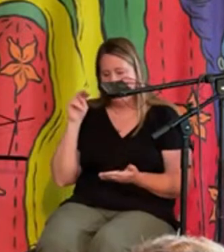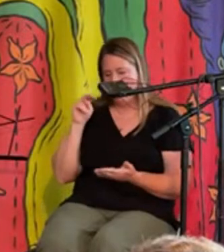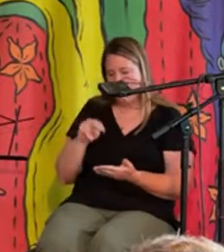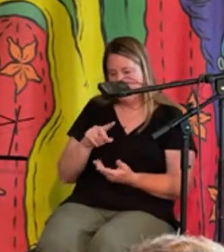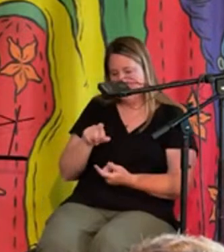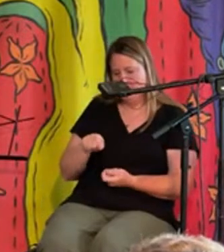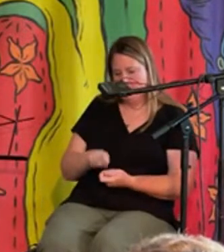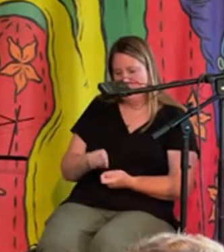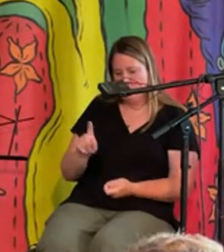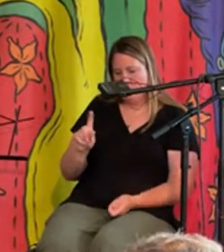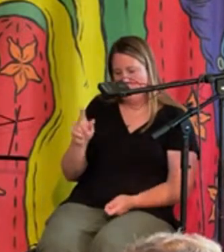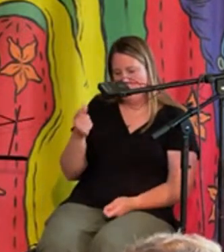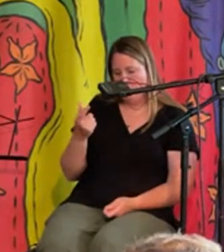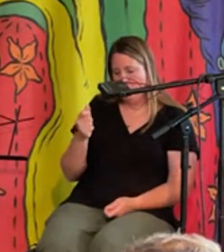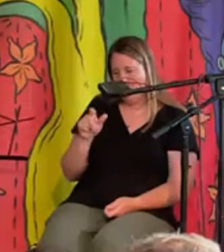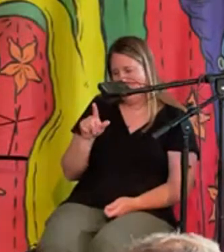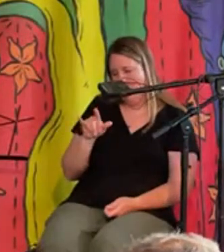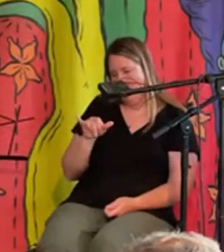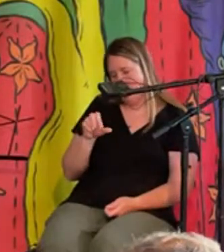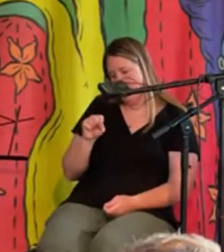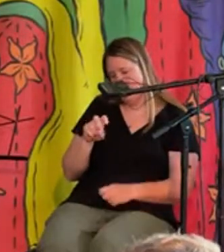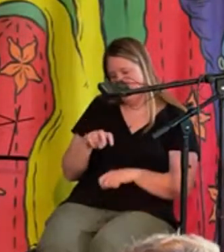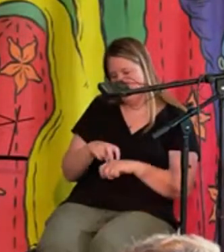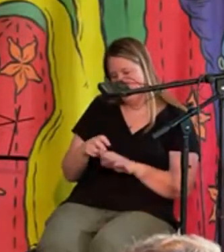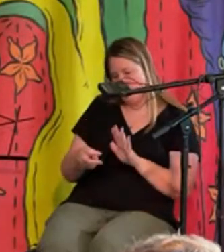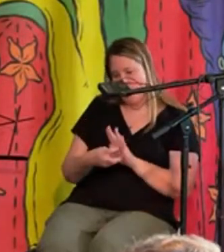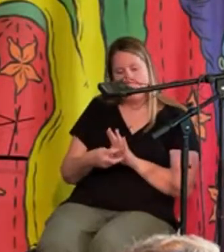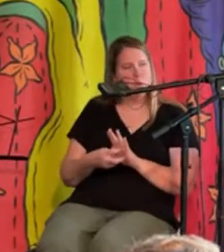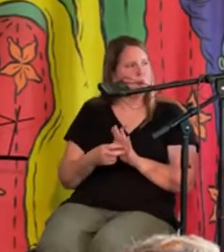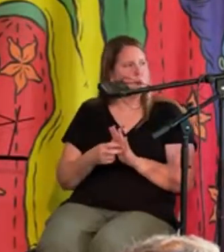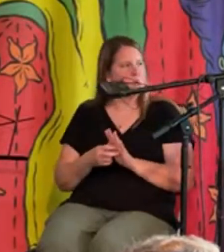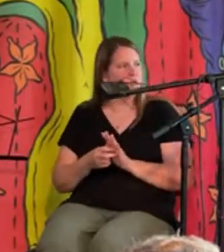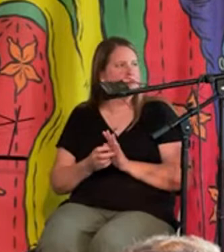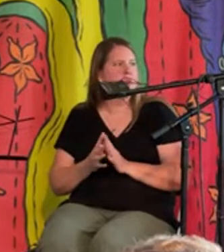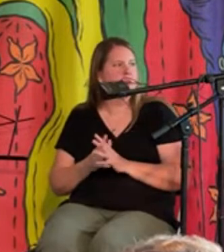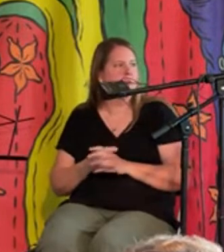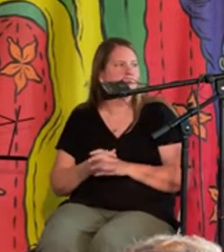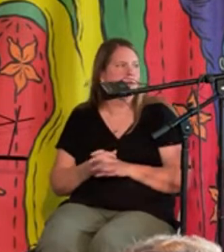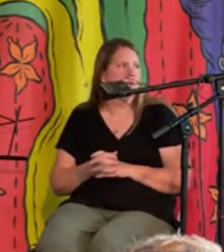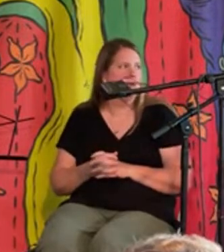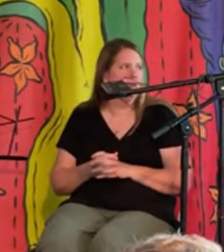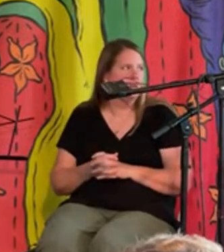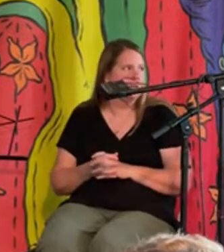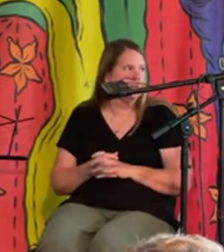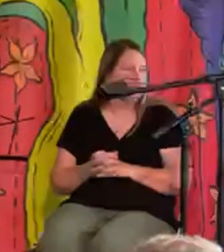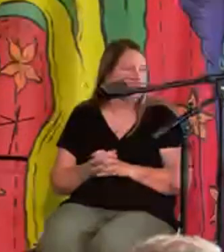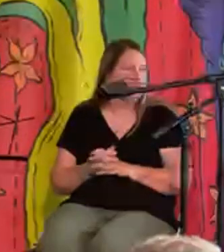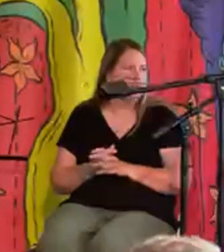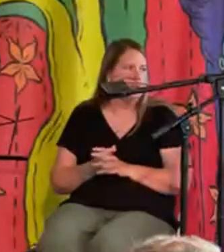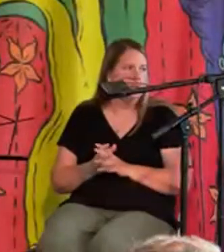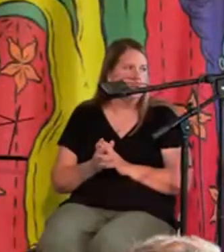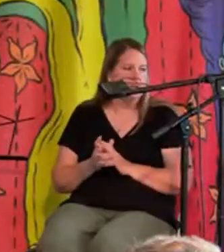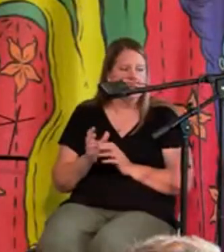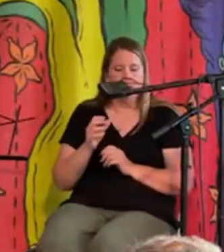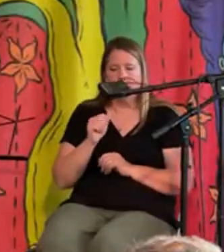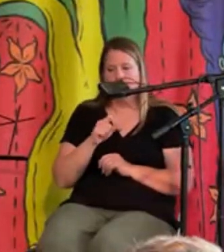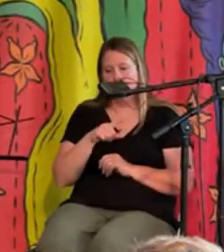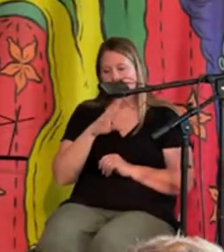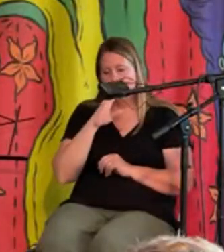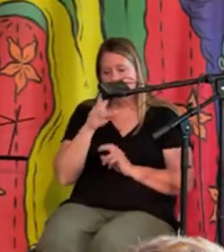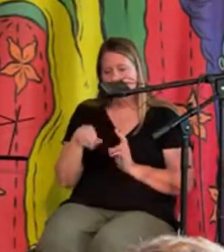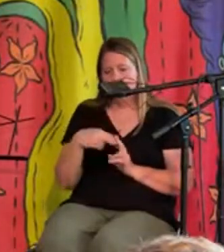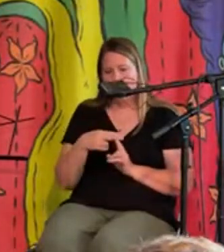at where Gallia's toast was in the book. Gallia's toast? So can you speak a little bit